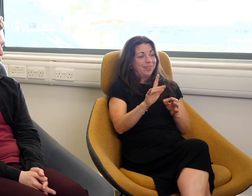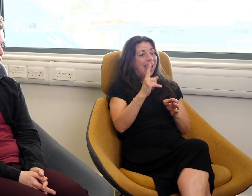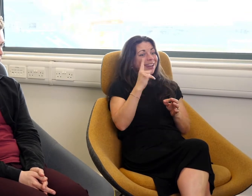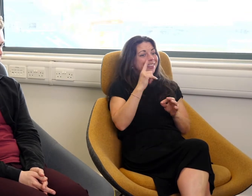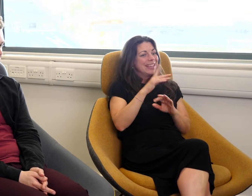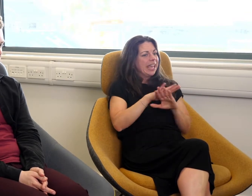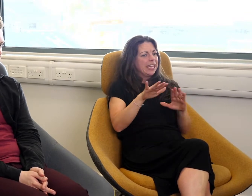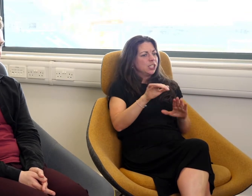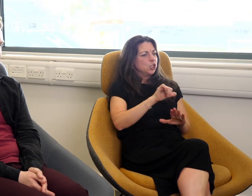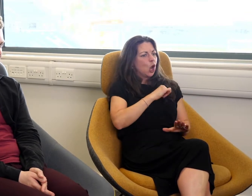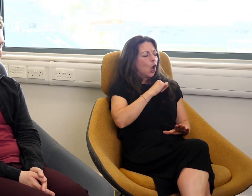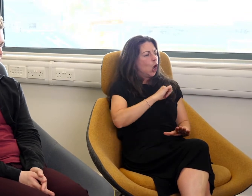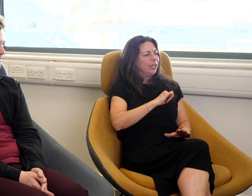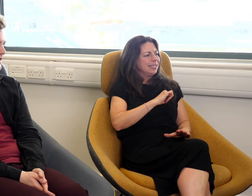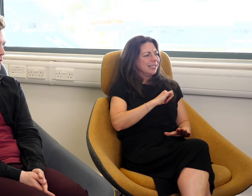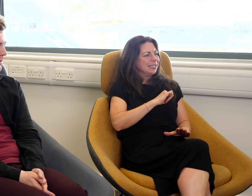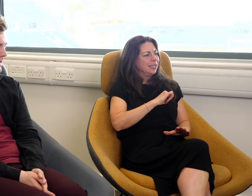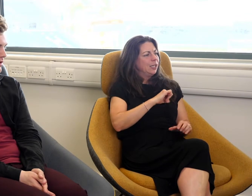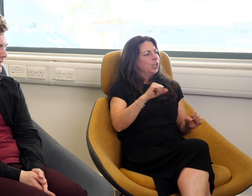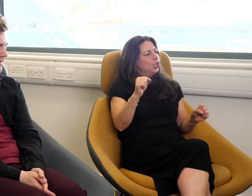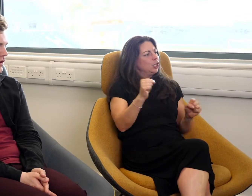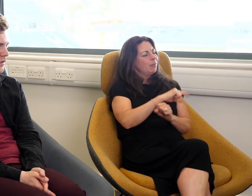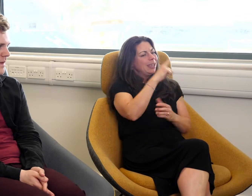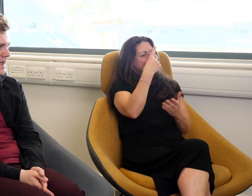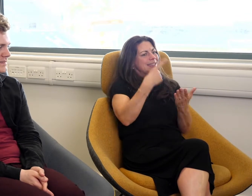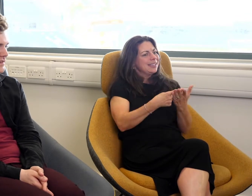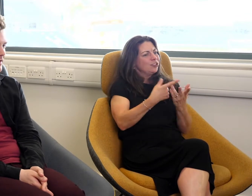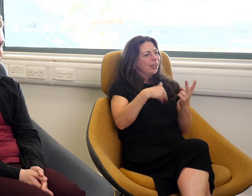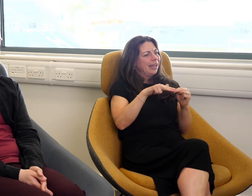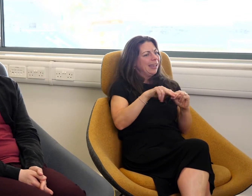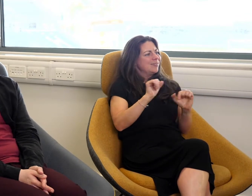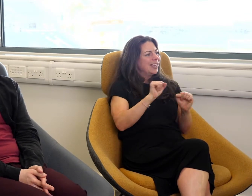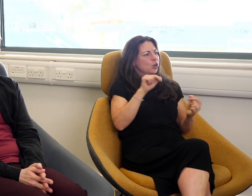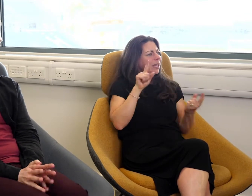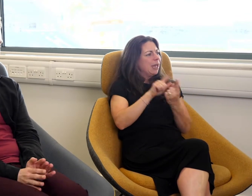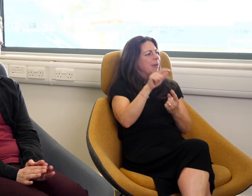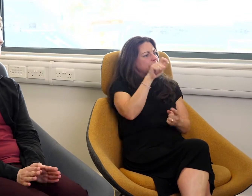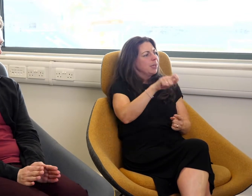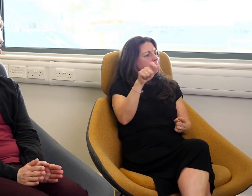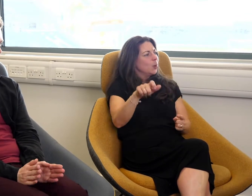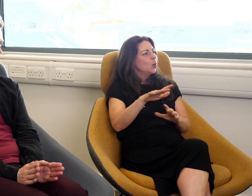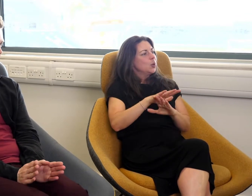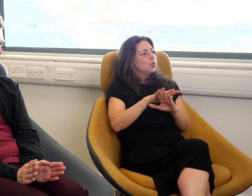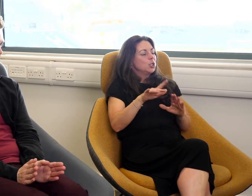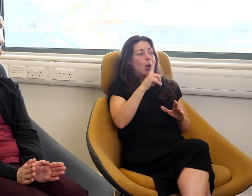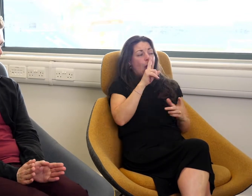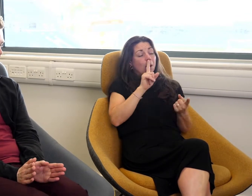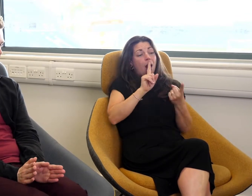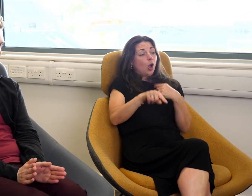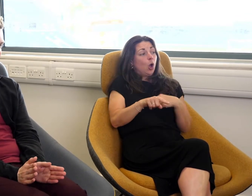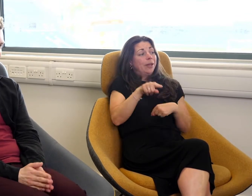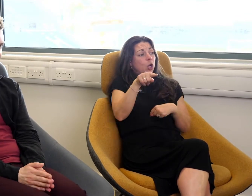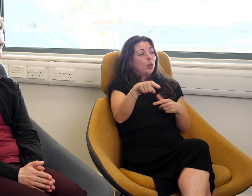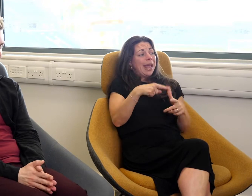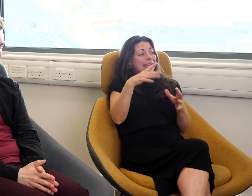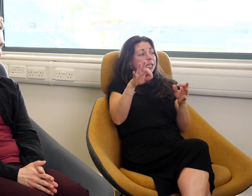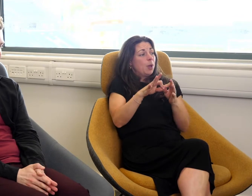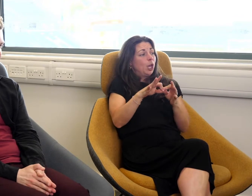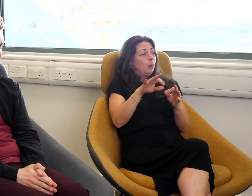to make a view on people that they've not even met. So I'm not going to make any comment about Andy Burnham until I've had a chance